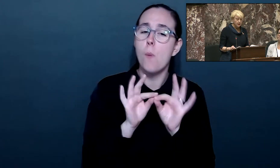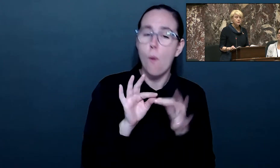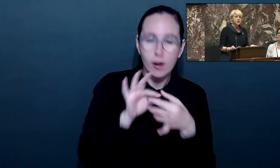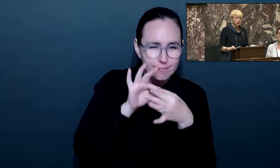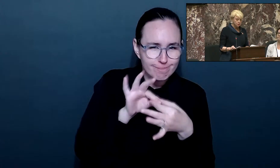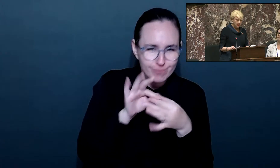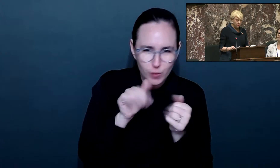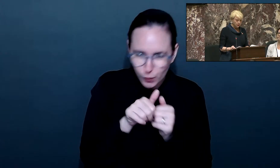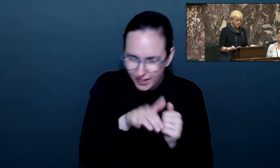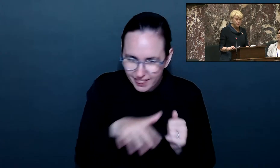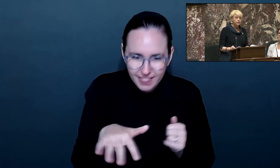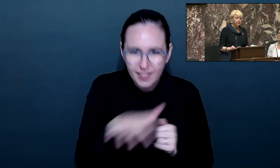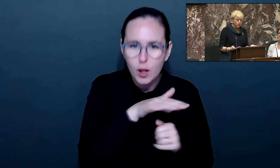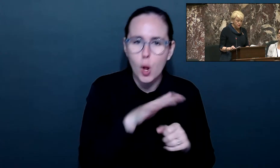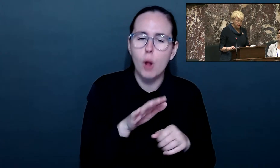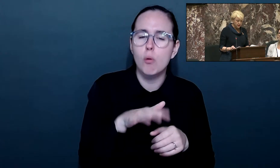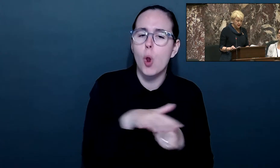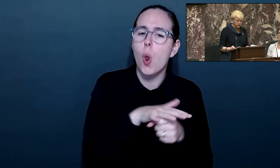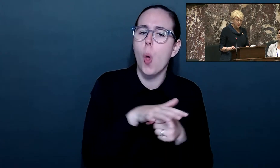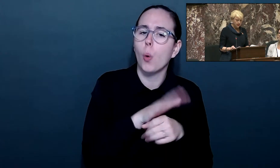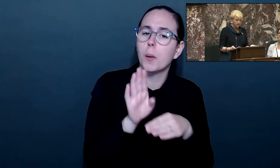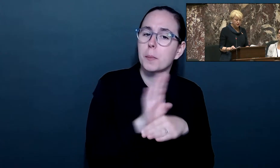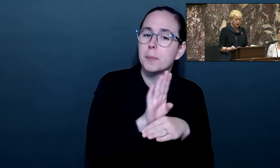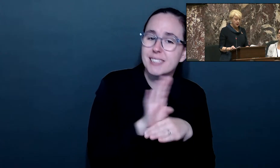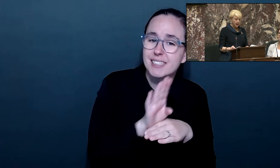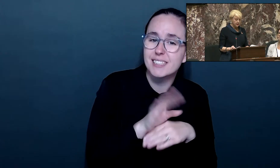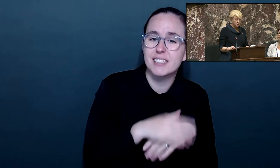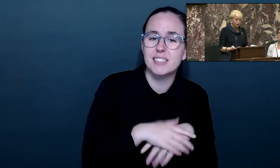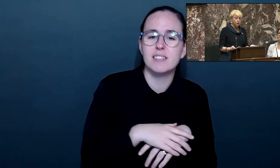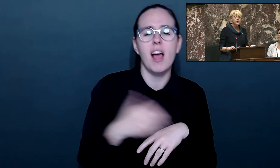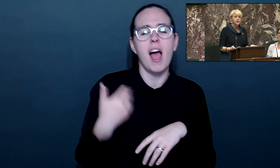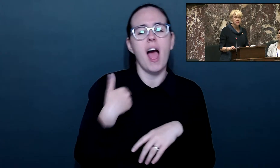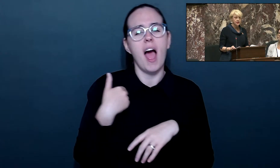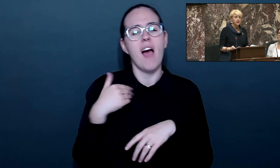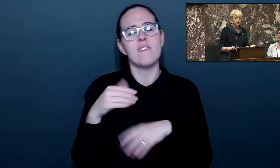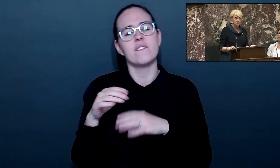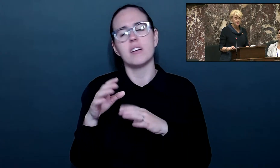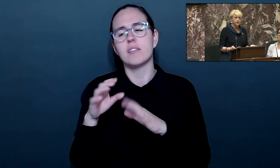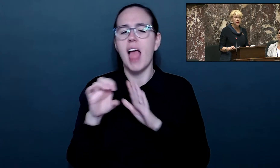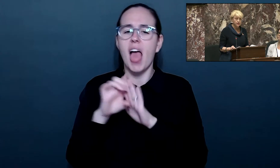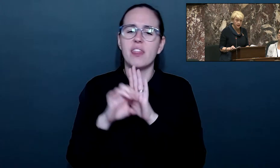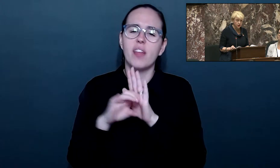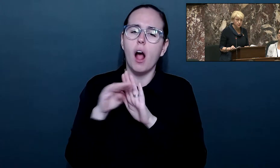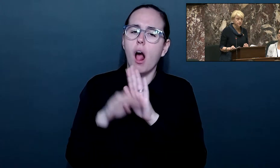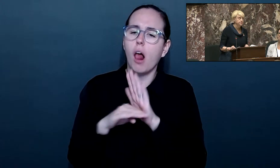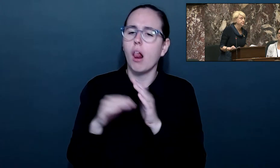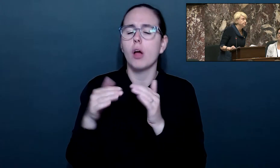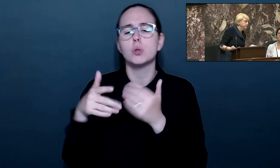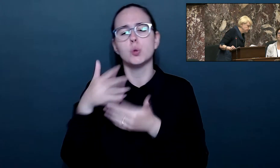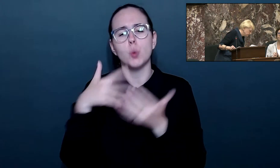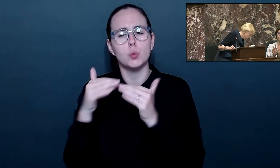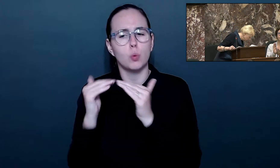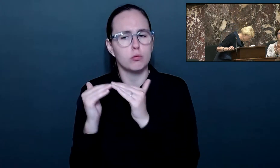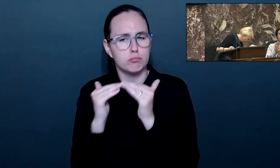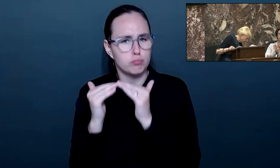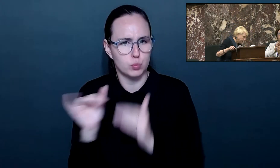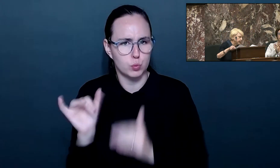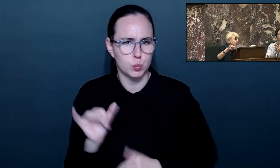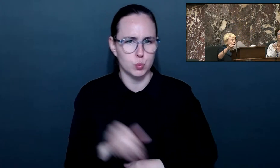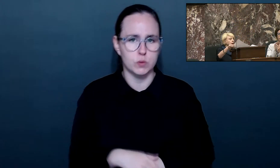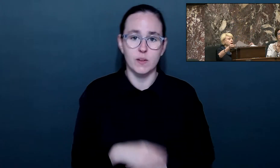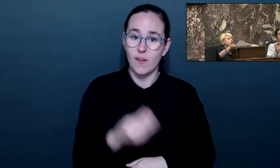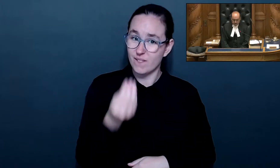just. Mr. Speaker, food brings us together, and so does this initiative. Thank you.